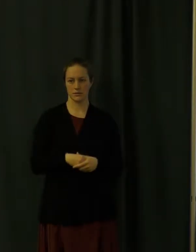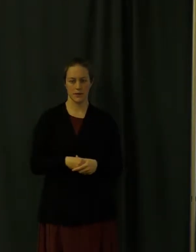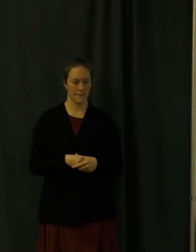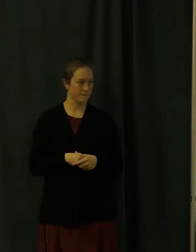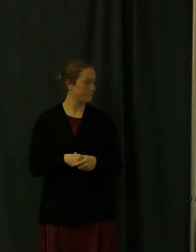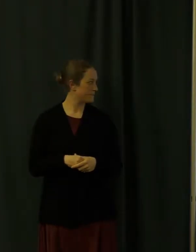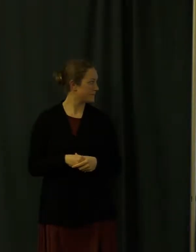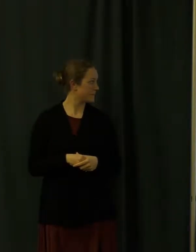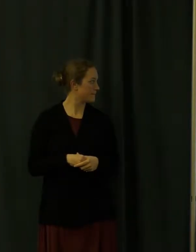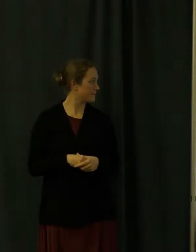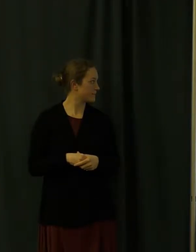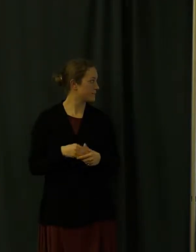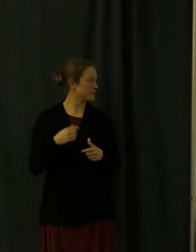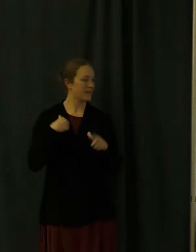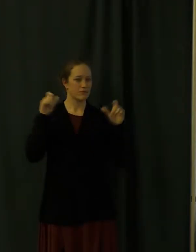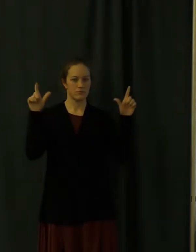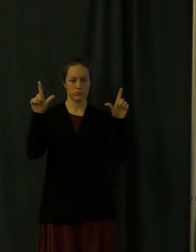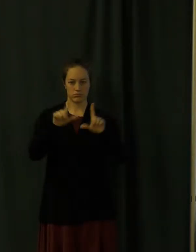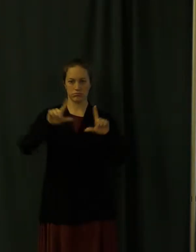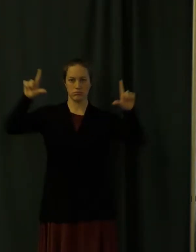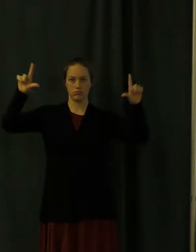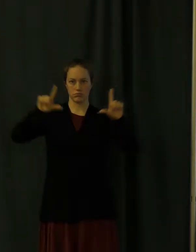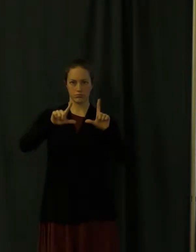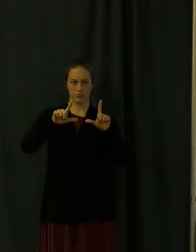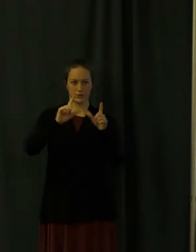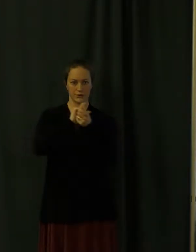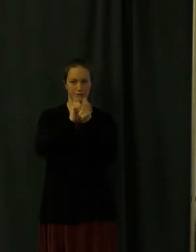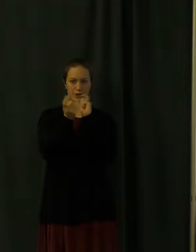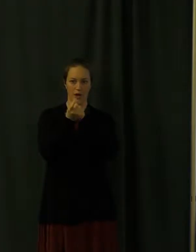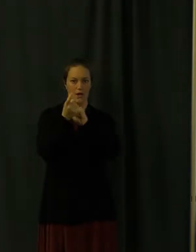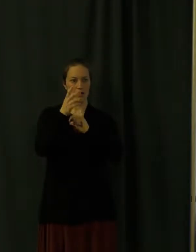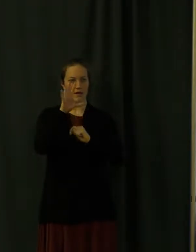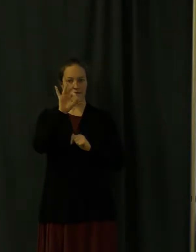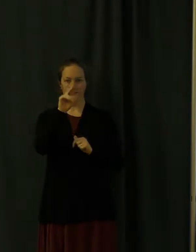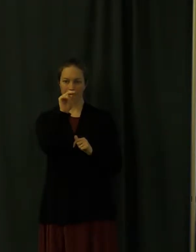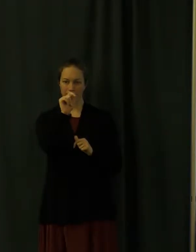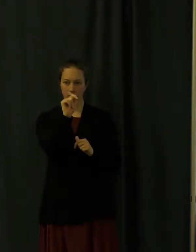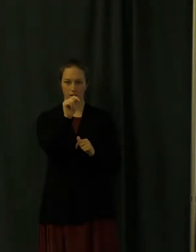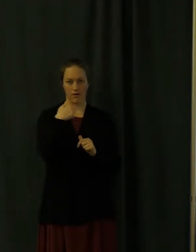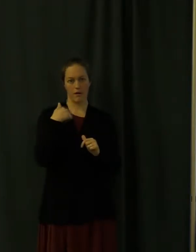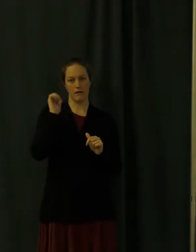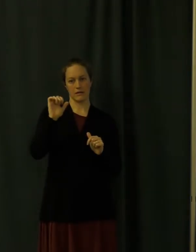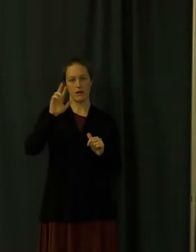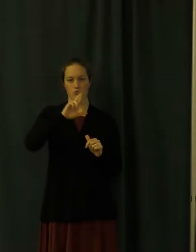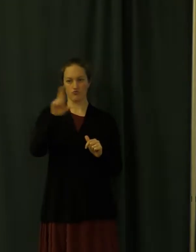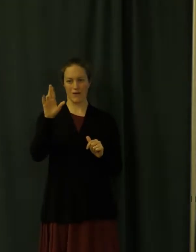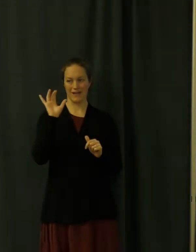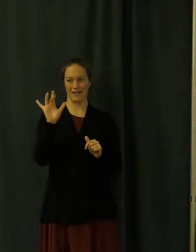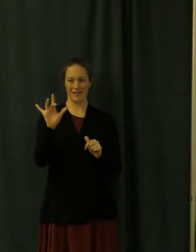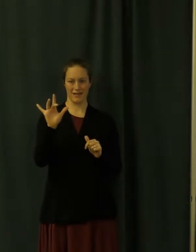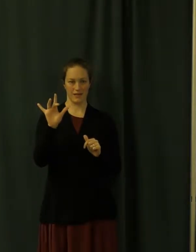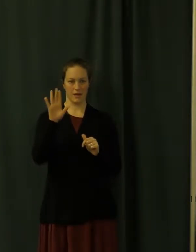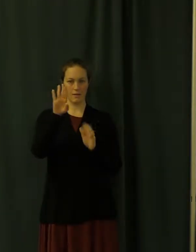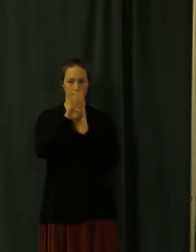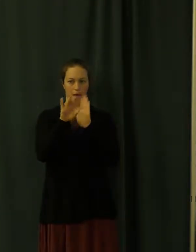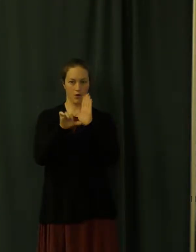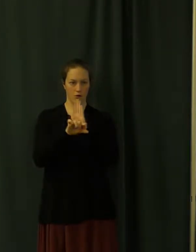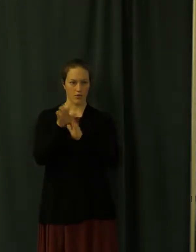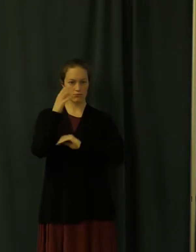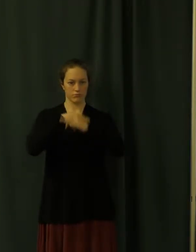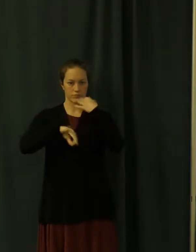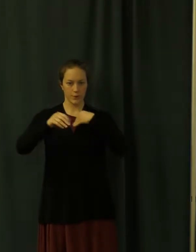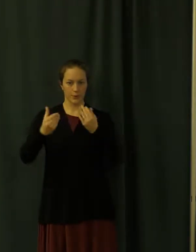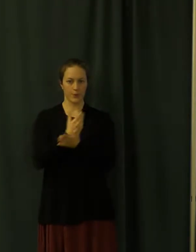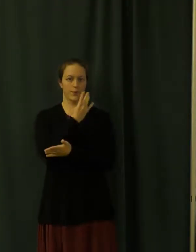those around, change the font in them. I can right click on this and change the background